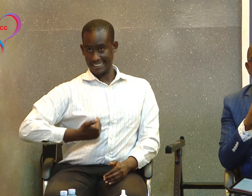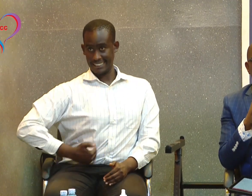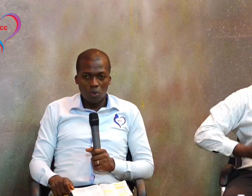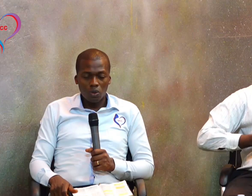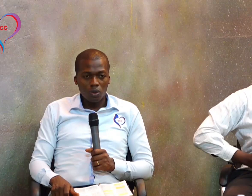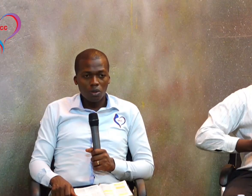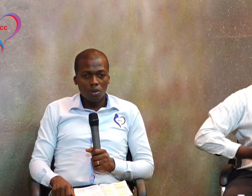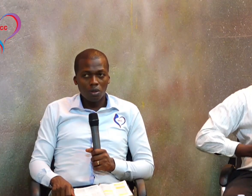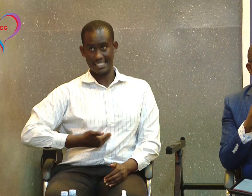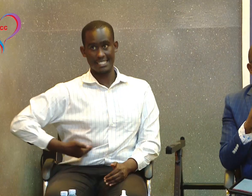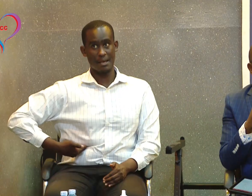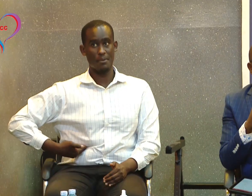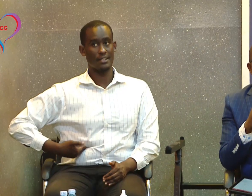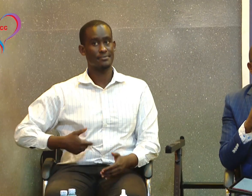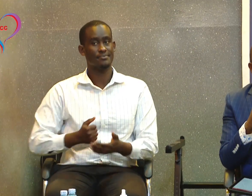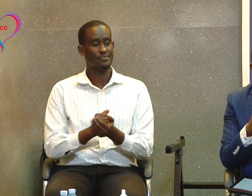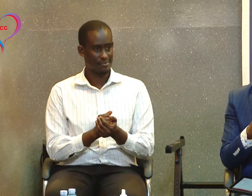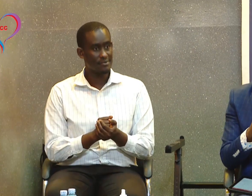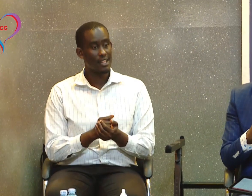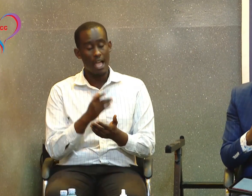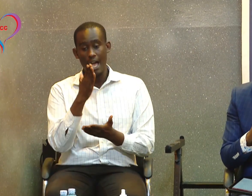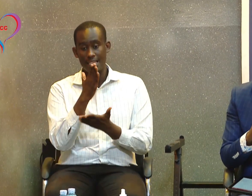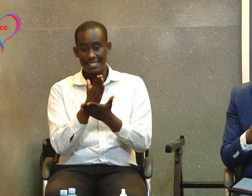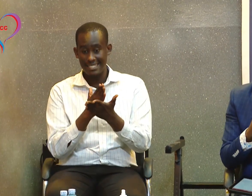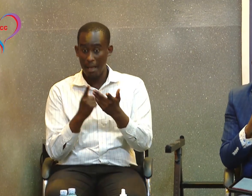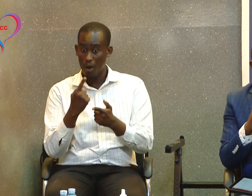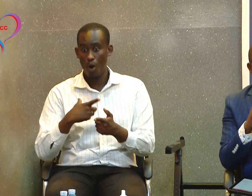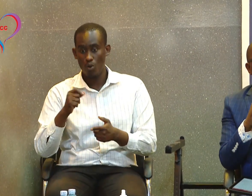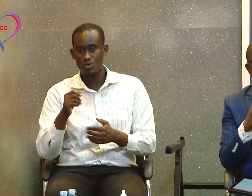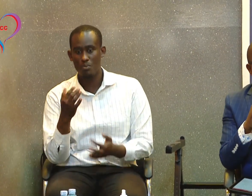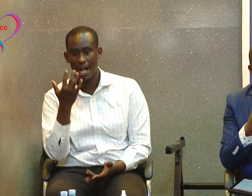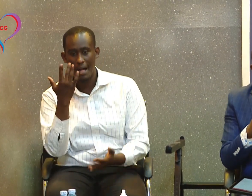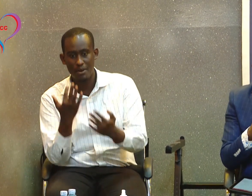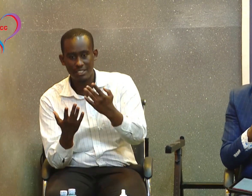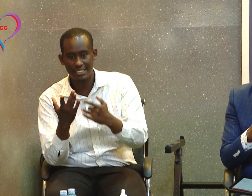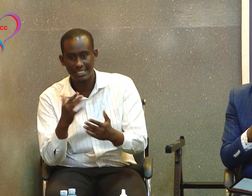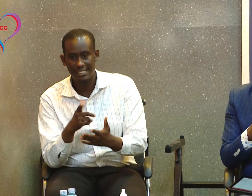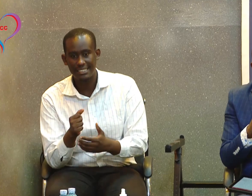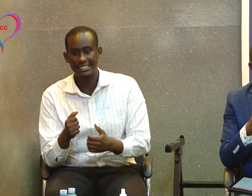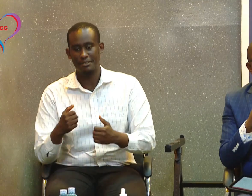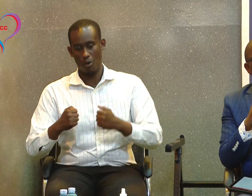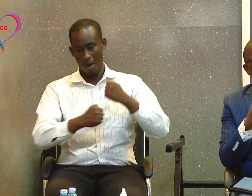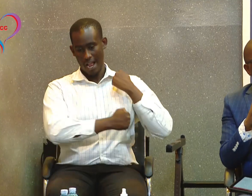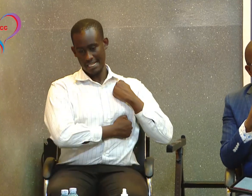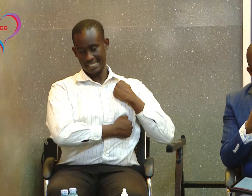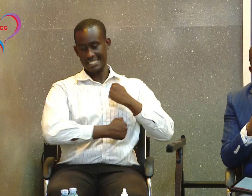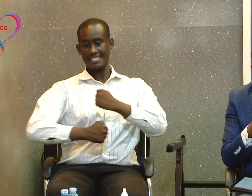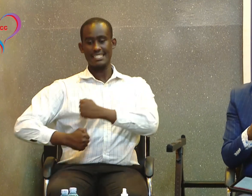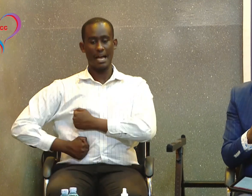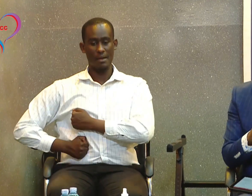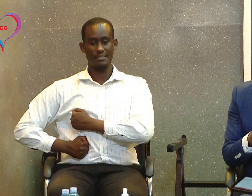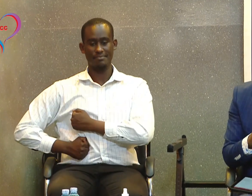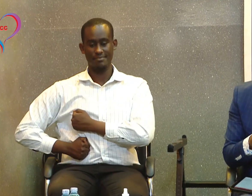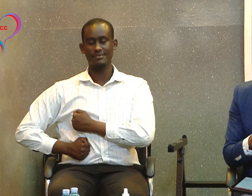belly. Someone goes to the bush in military.